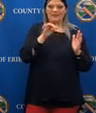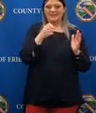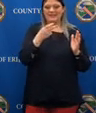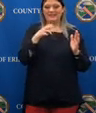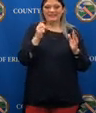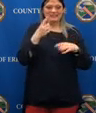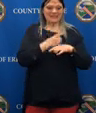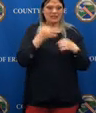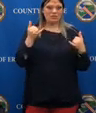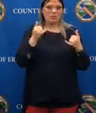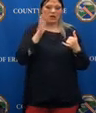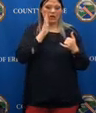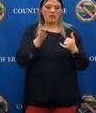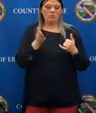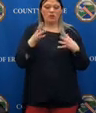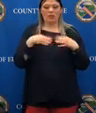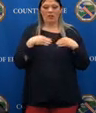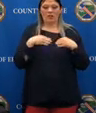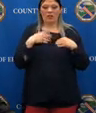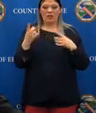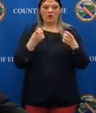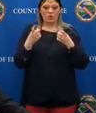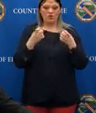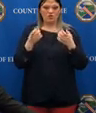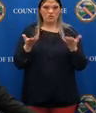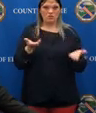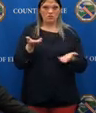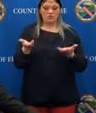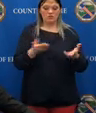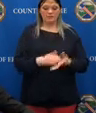with that, I'll open it up to some questions before